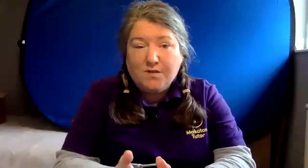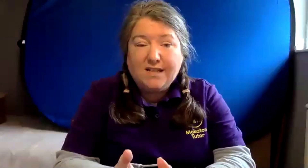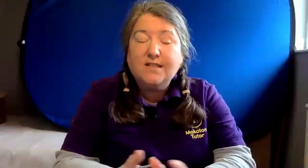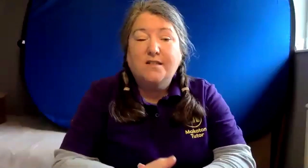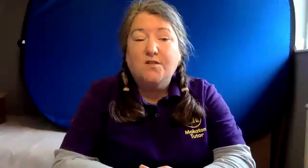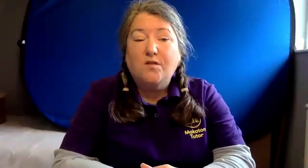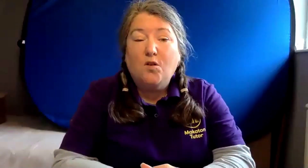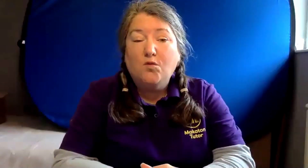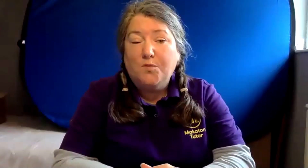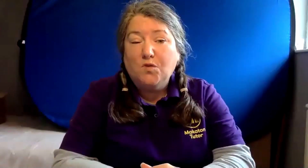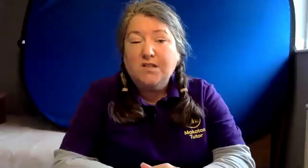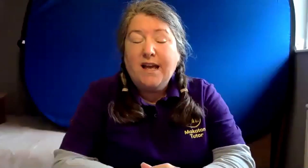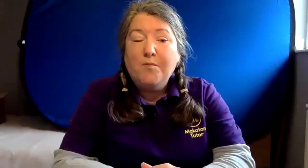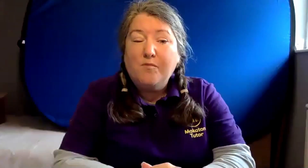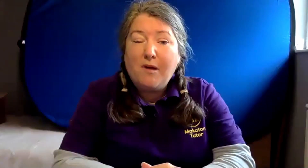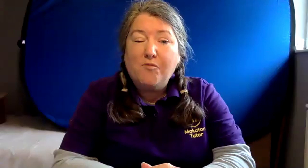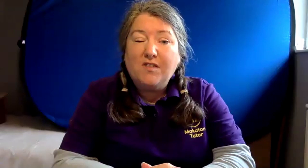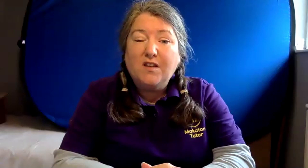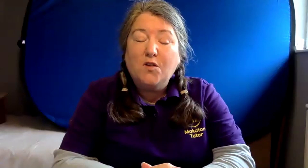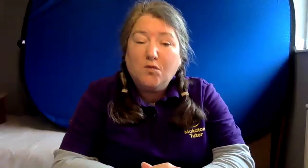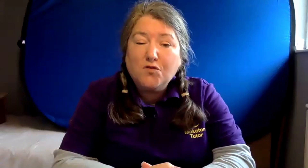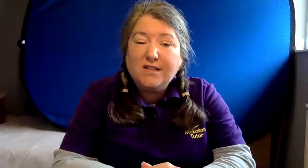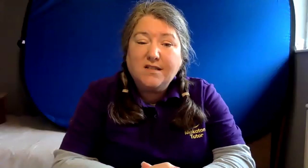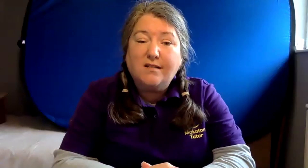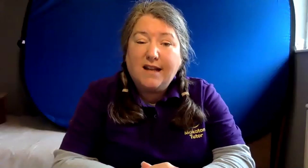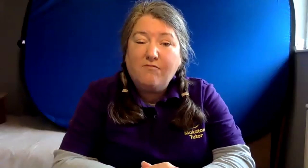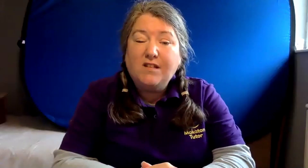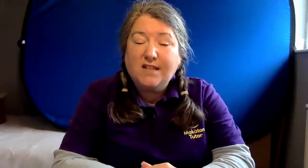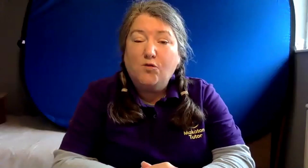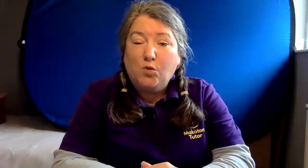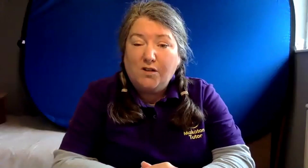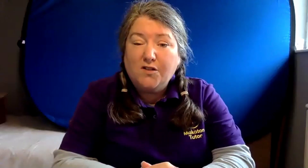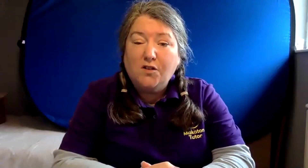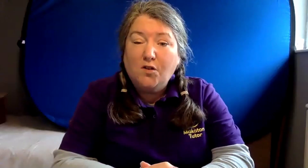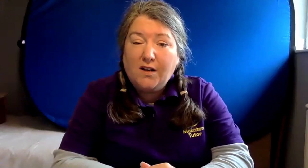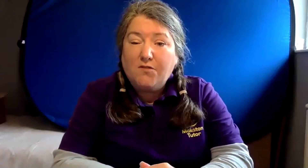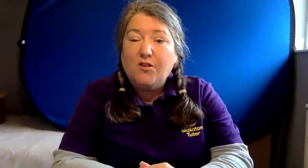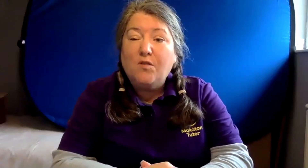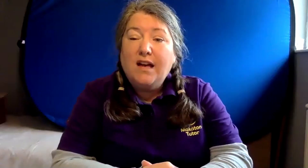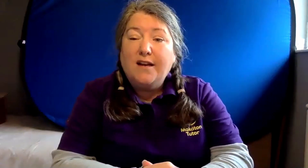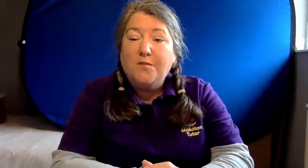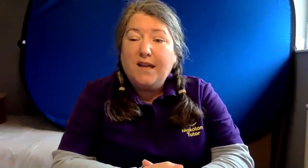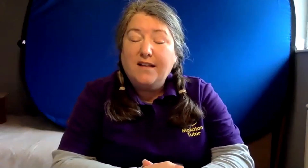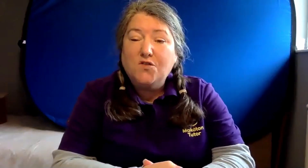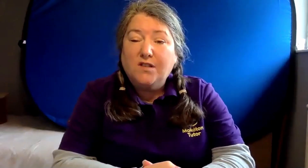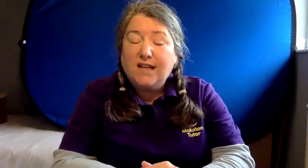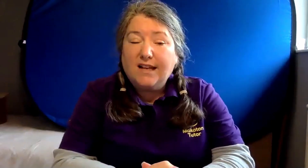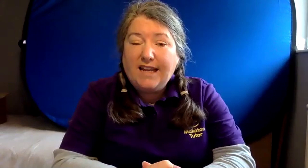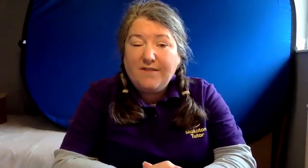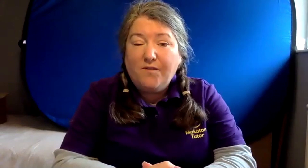this to older books, but remembering that you're not trying to sign every single word. You're looking through and you're making sure that that key